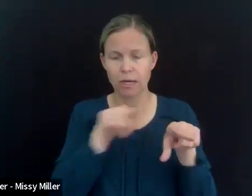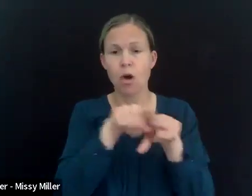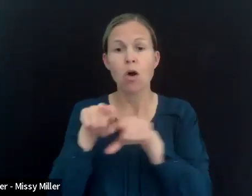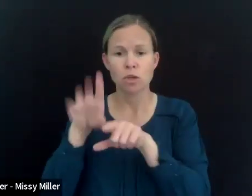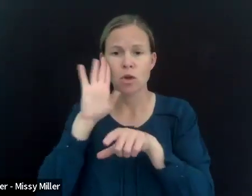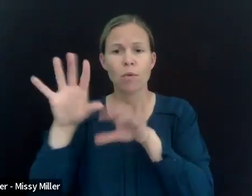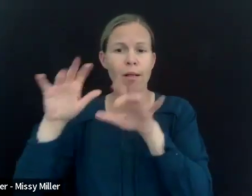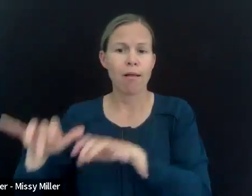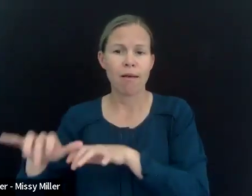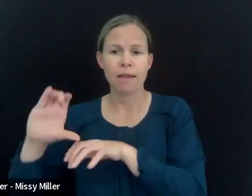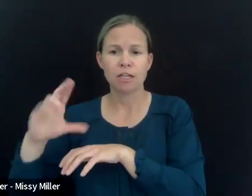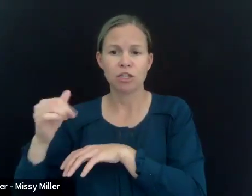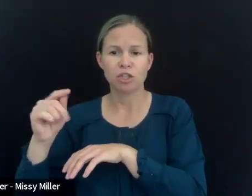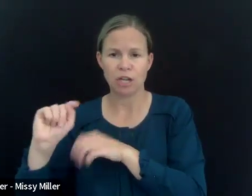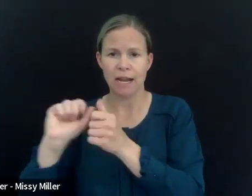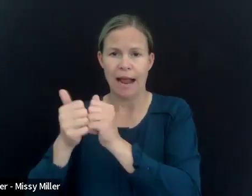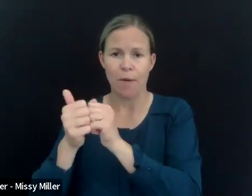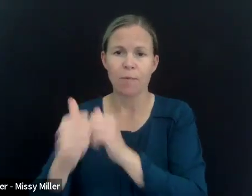chat.